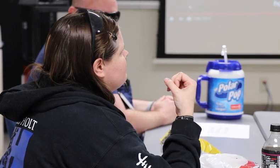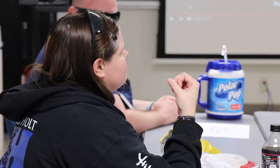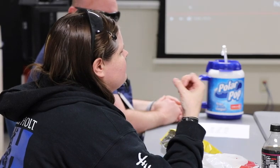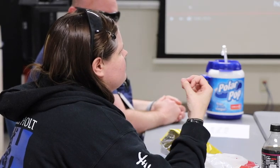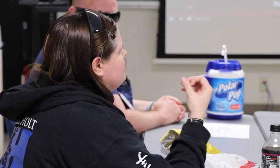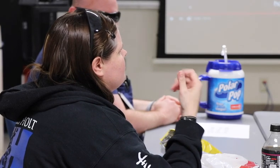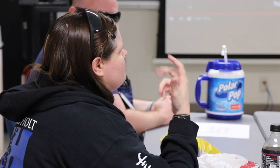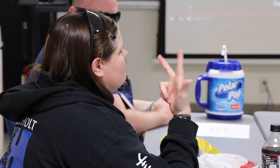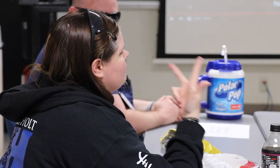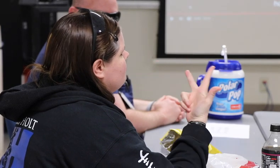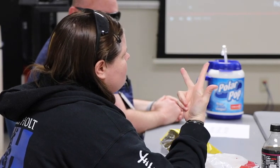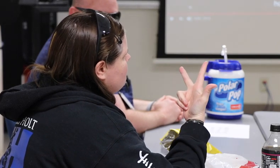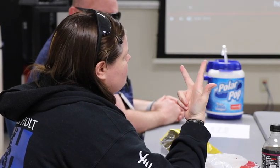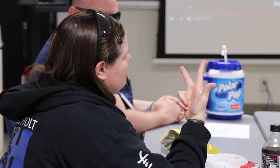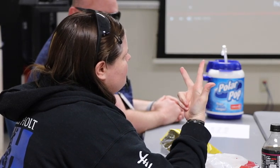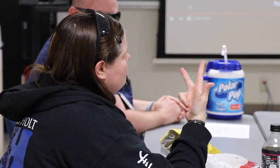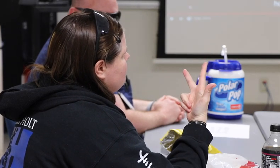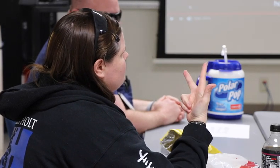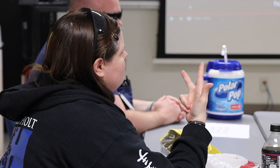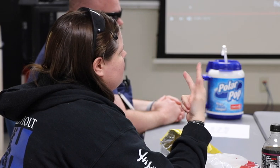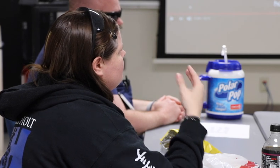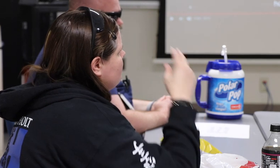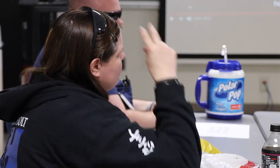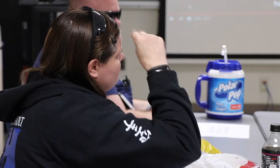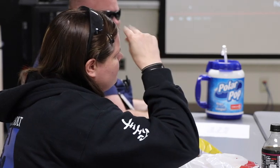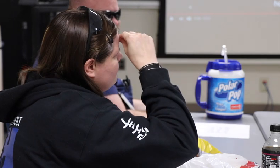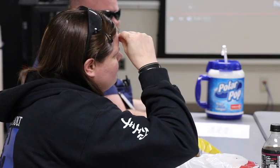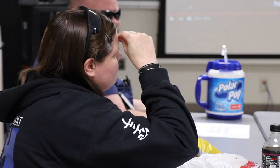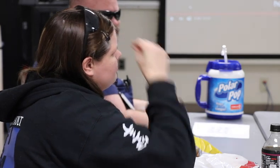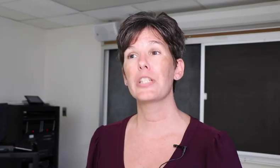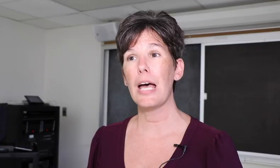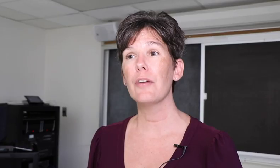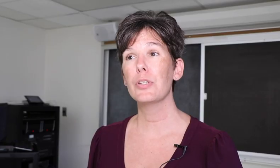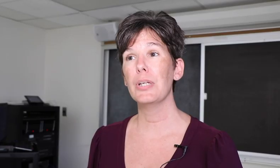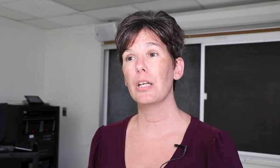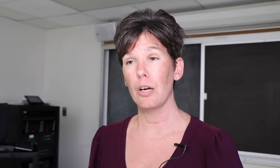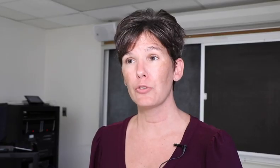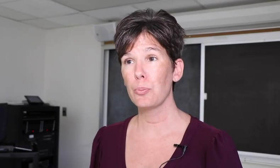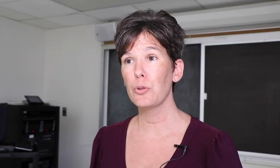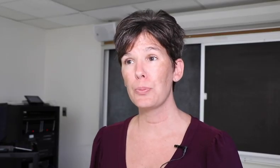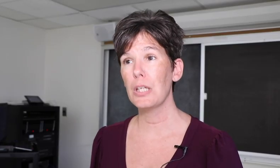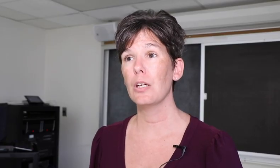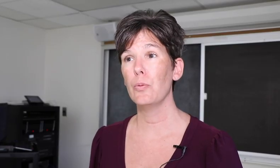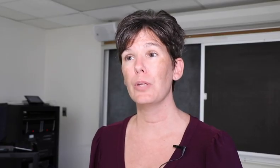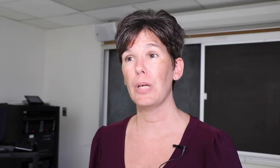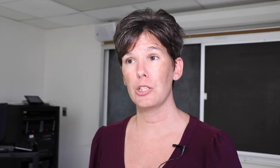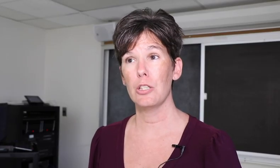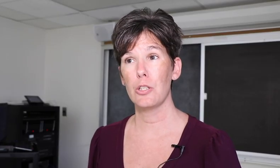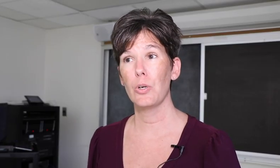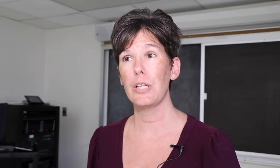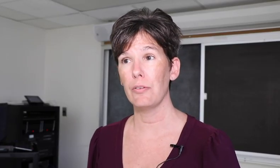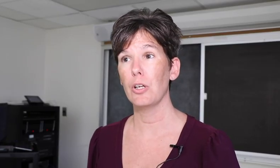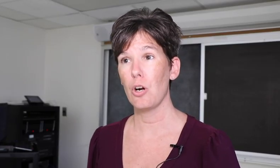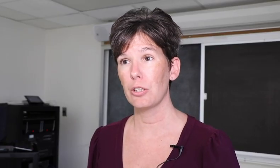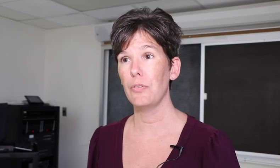here is we're teaching just the basics communication. We want our staff to be comfortable speaking with patients who are deaf and hard of